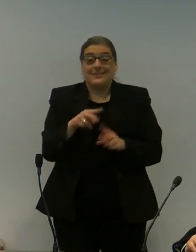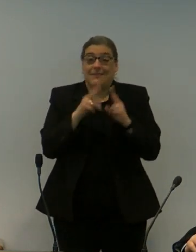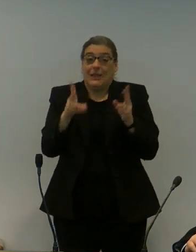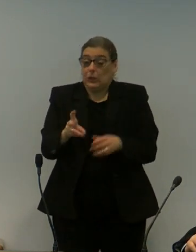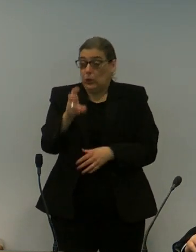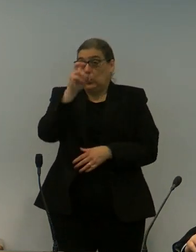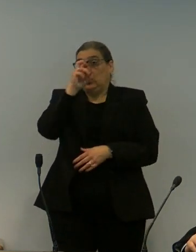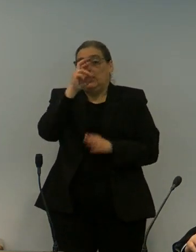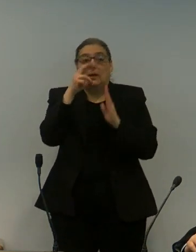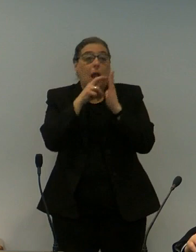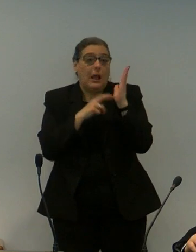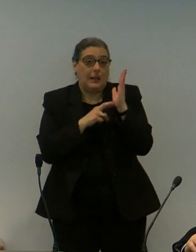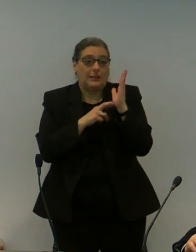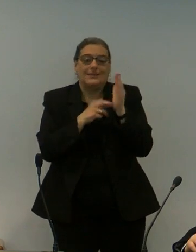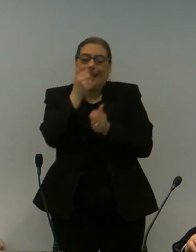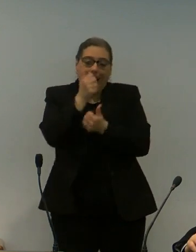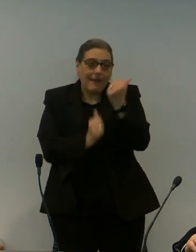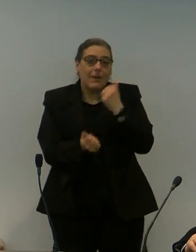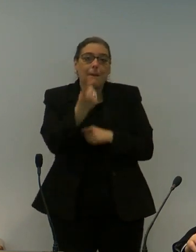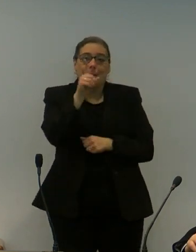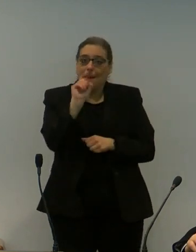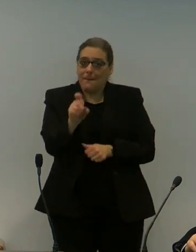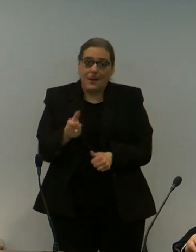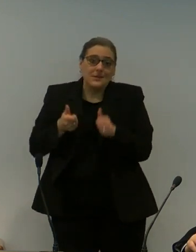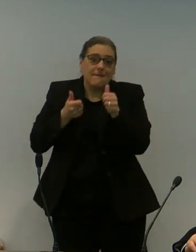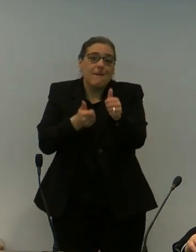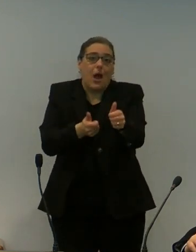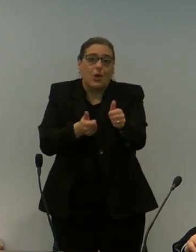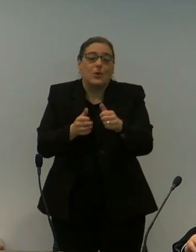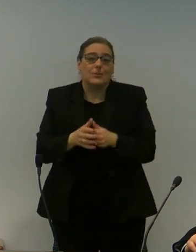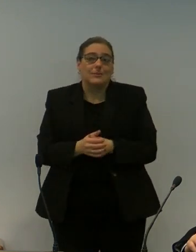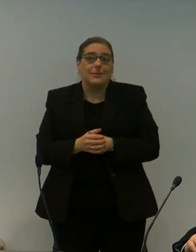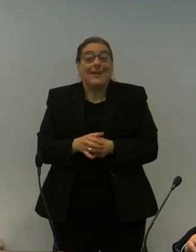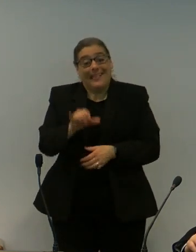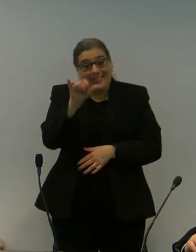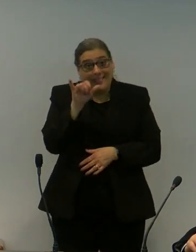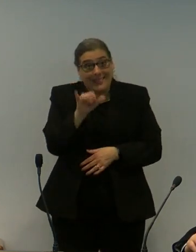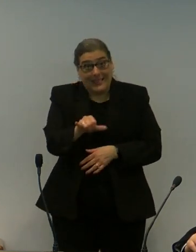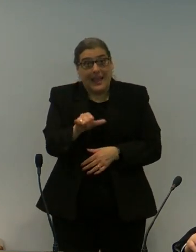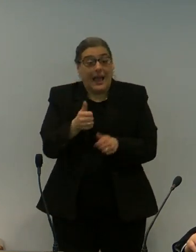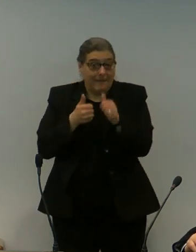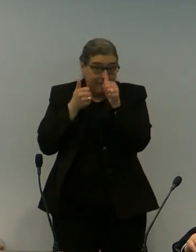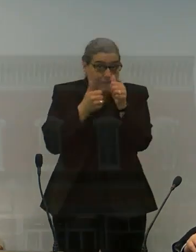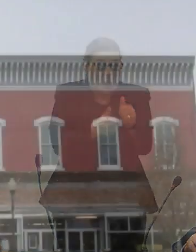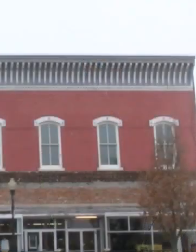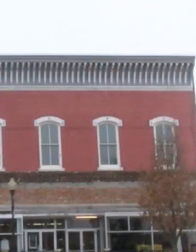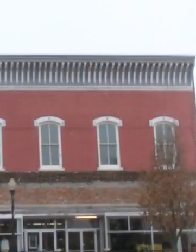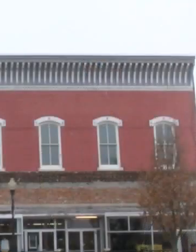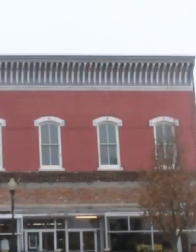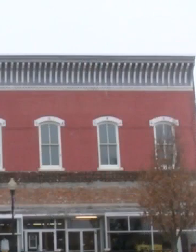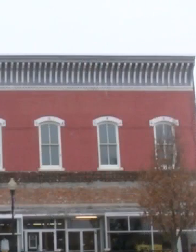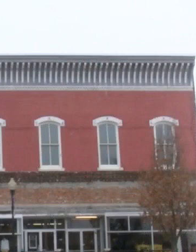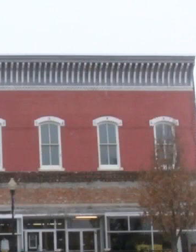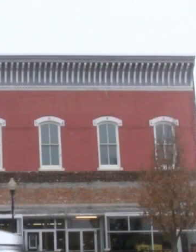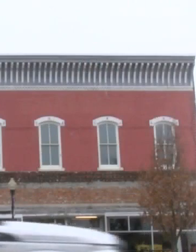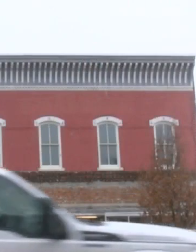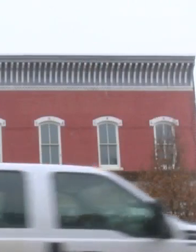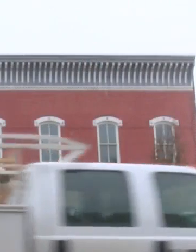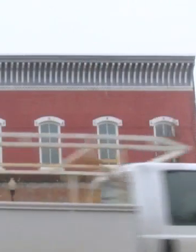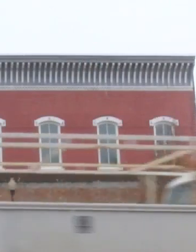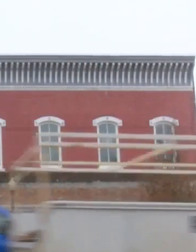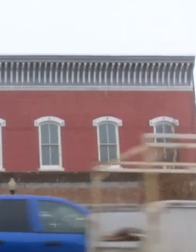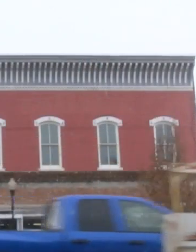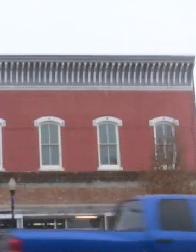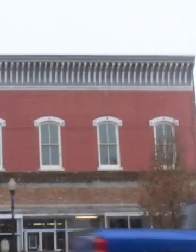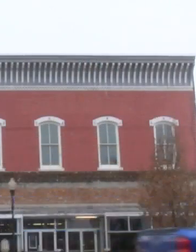followed by everybody because that ultimately is what's going to help us get through this outbreak. Now that COVID-19